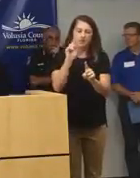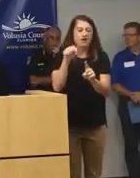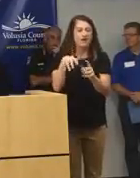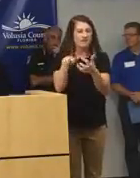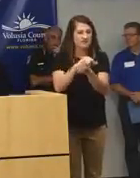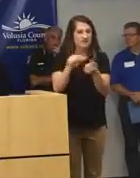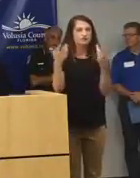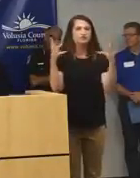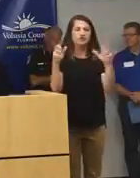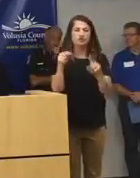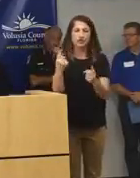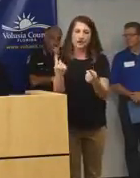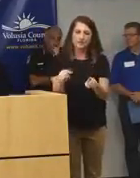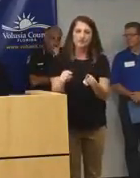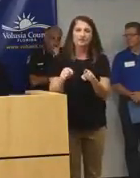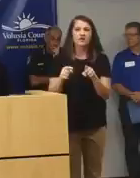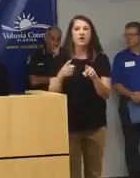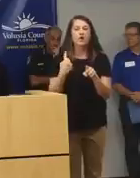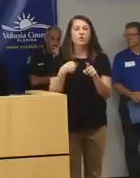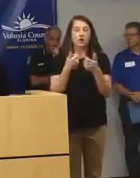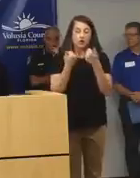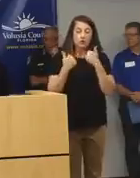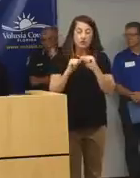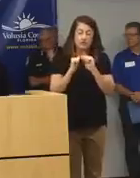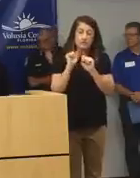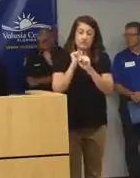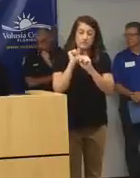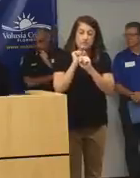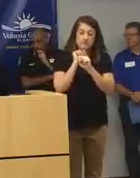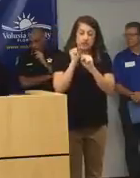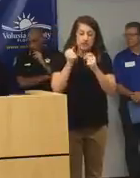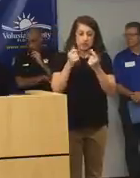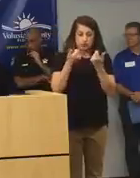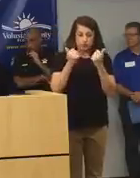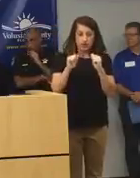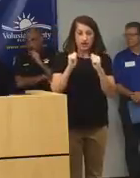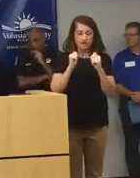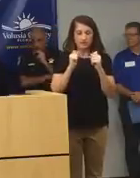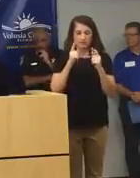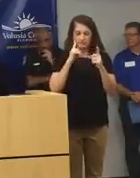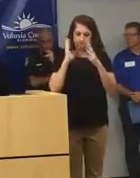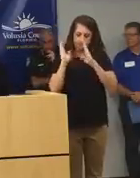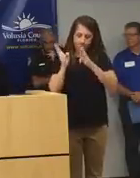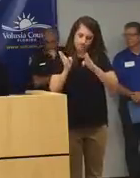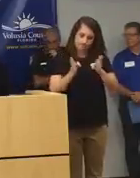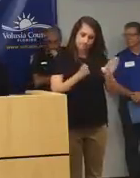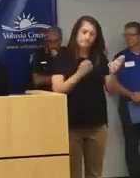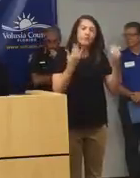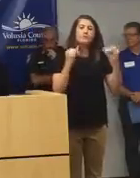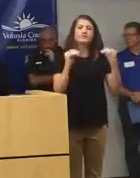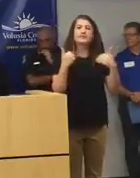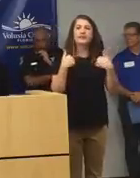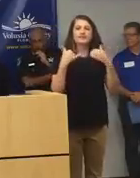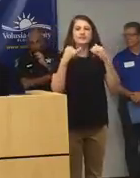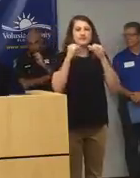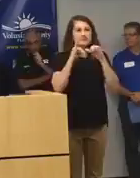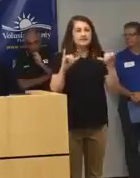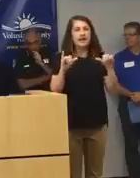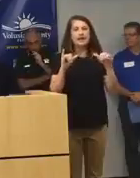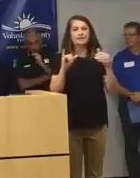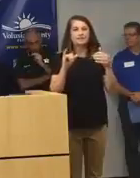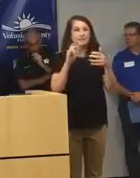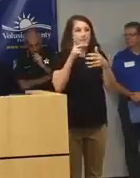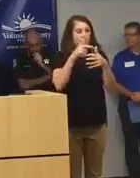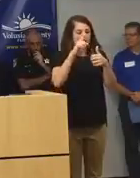damage is. We are trying our best to go in a very methodical manner. We still have the same triage, so to